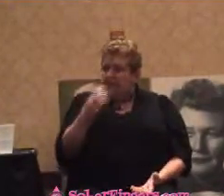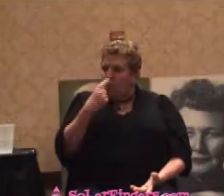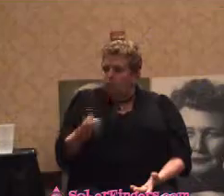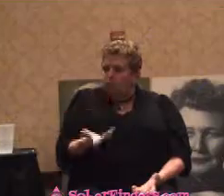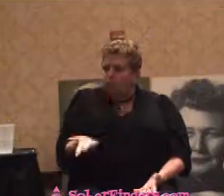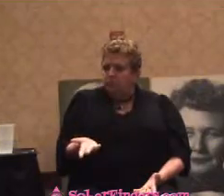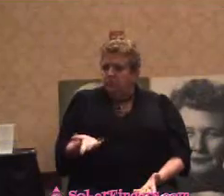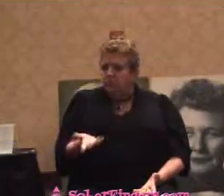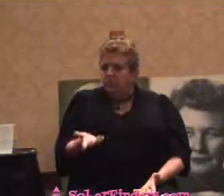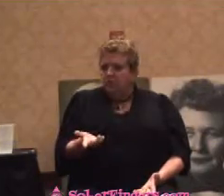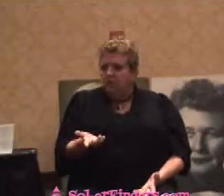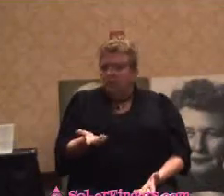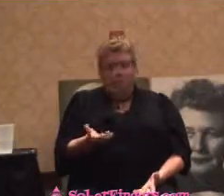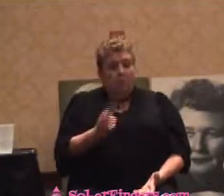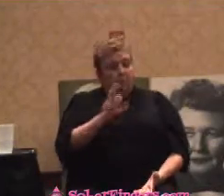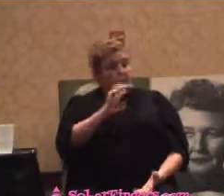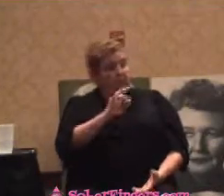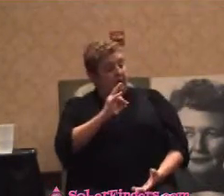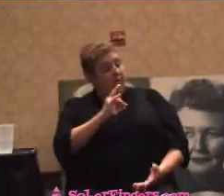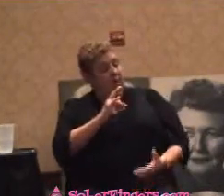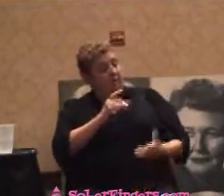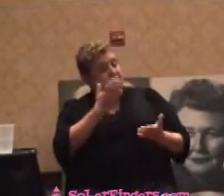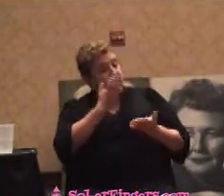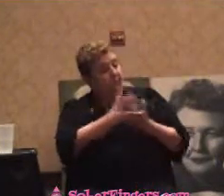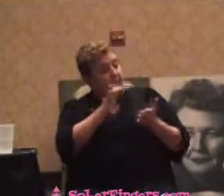I said, well, you stop that now, so you're going to have some free time, aren't you?